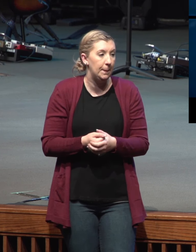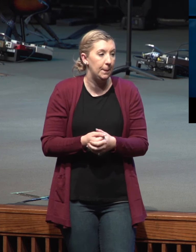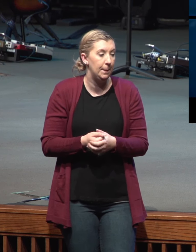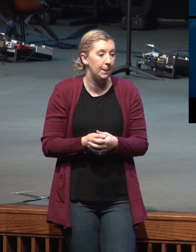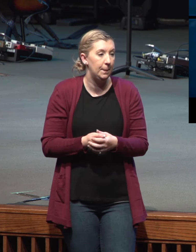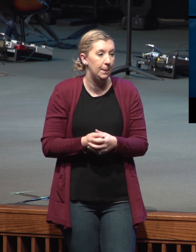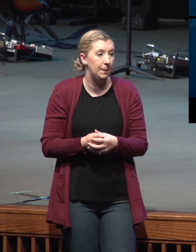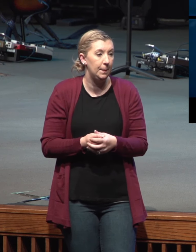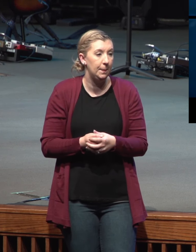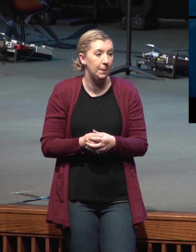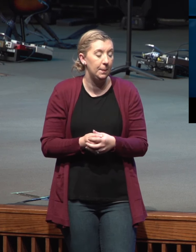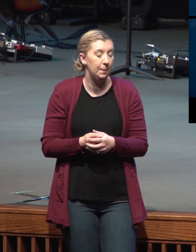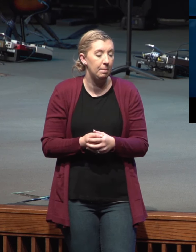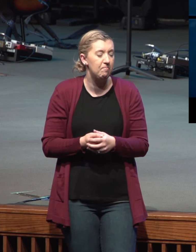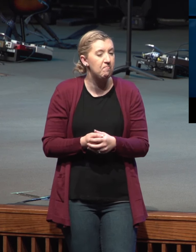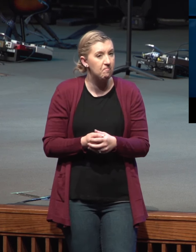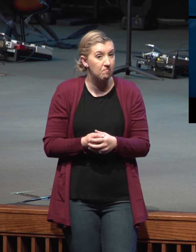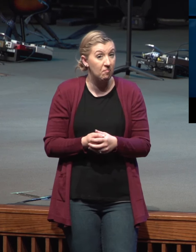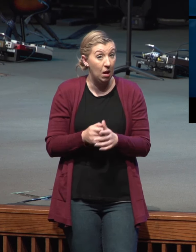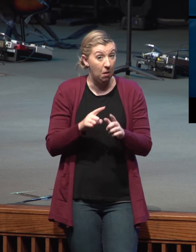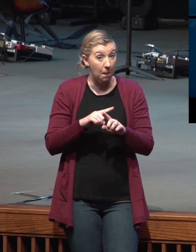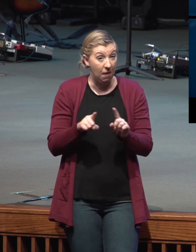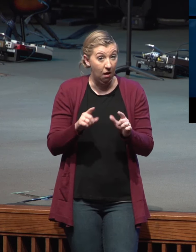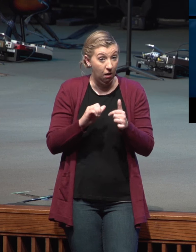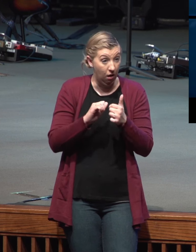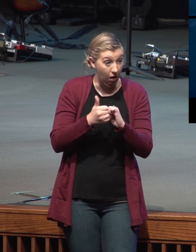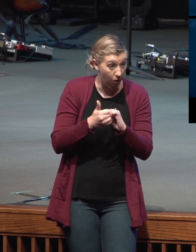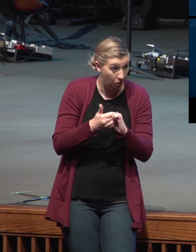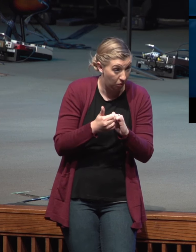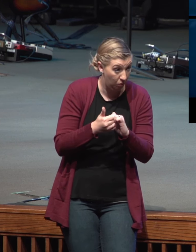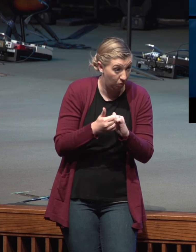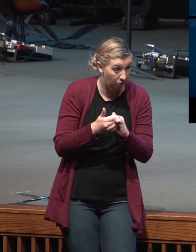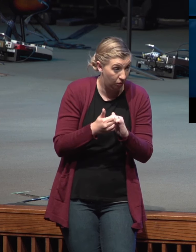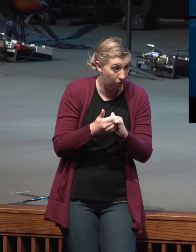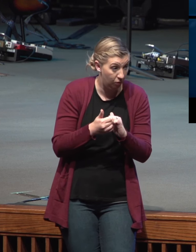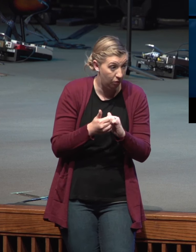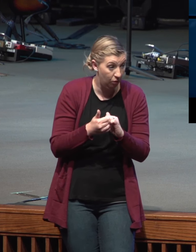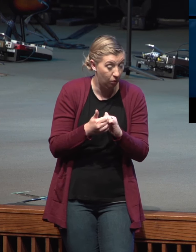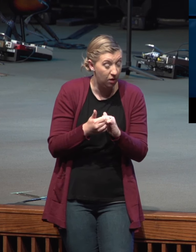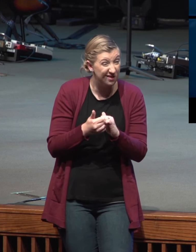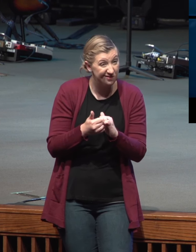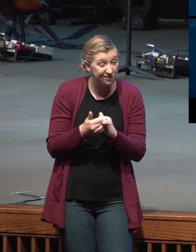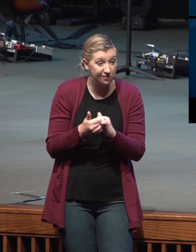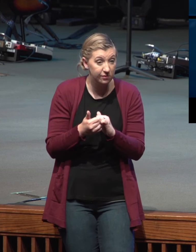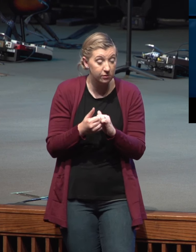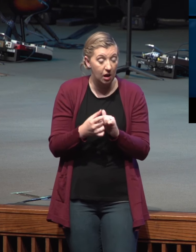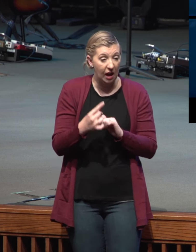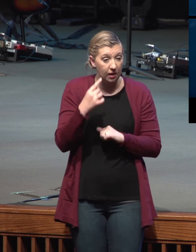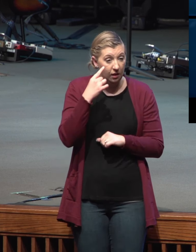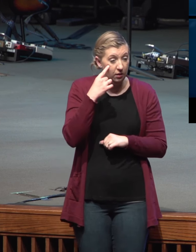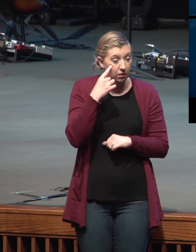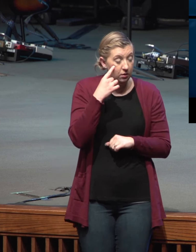But to do so, I think,